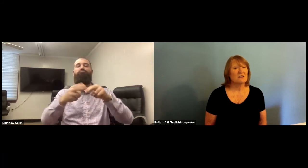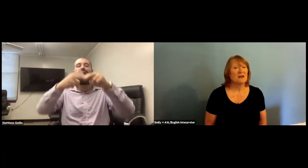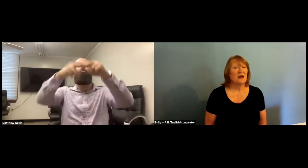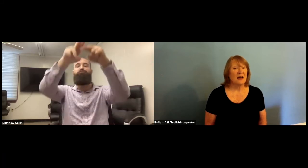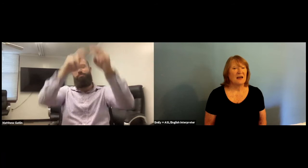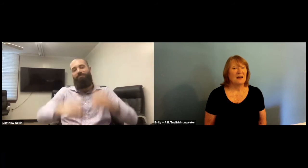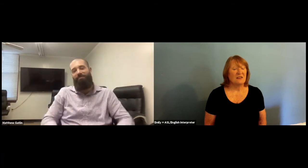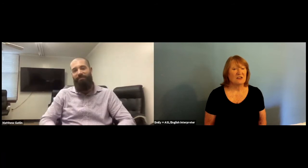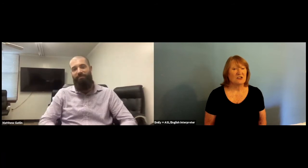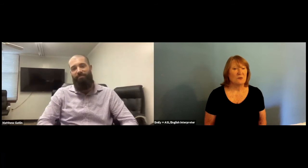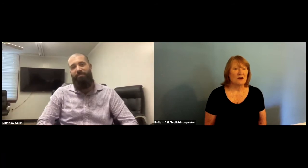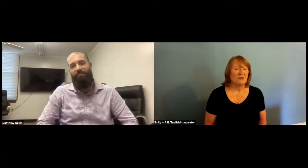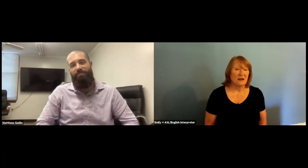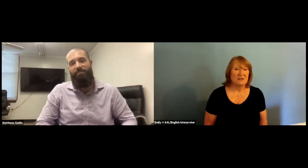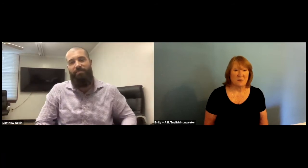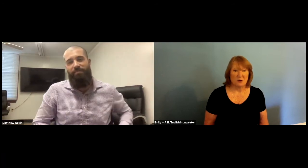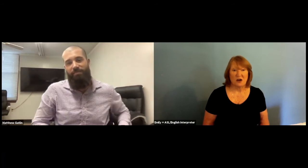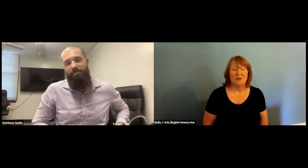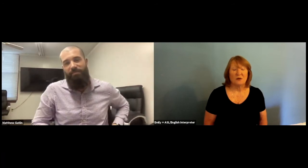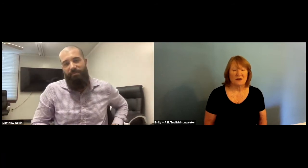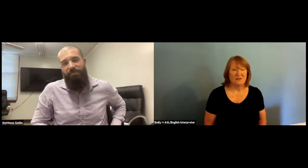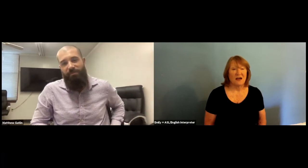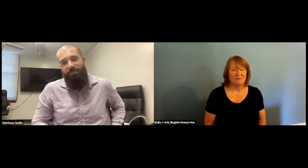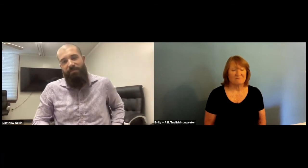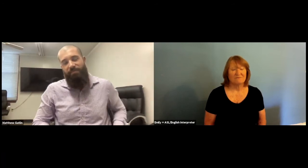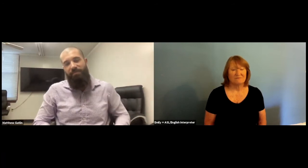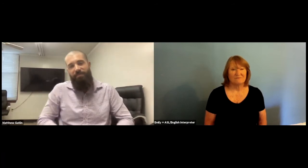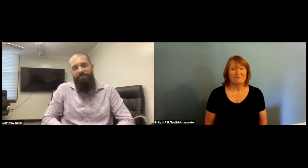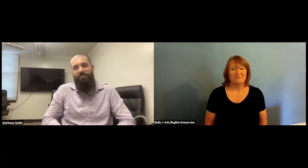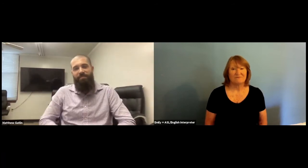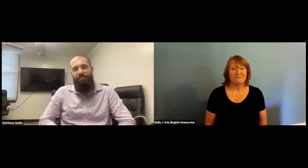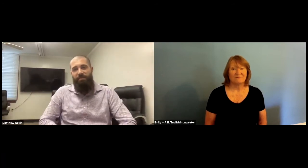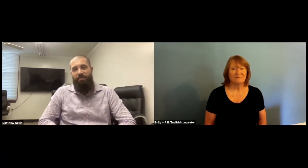confidence. And I think she'll do better as time goes on because of that.